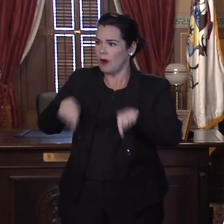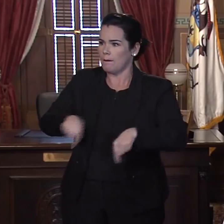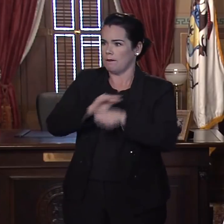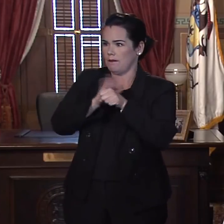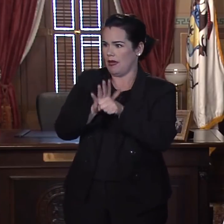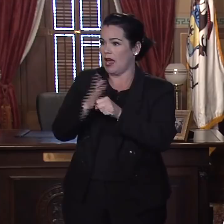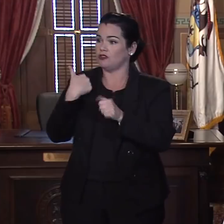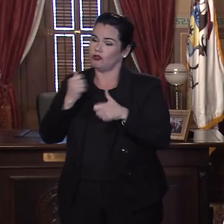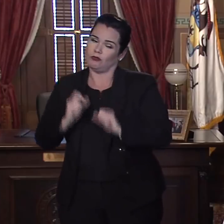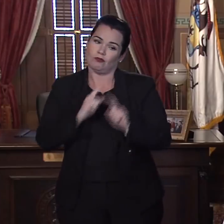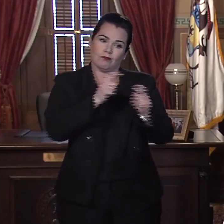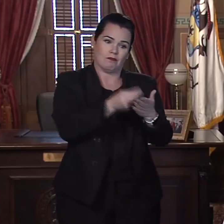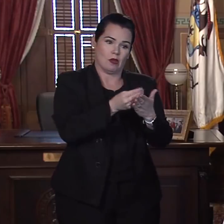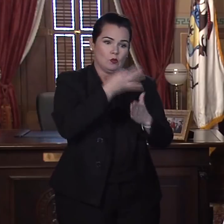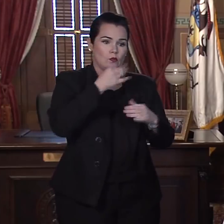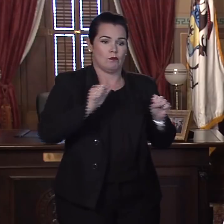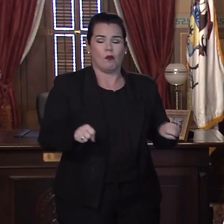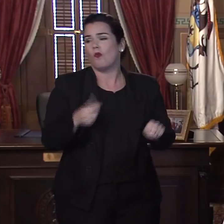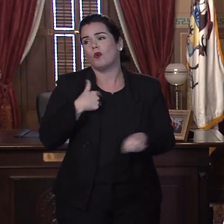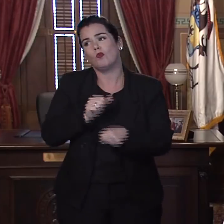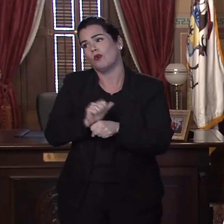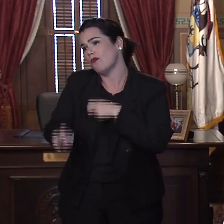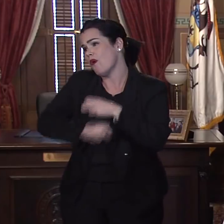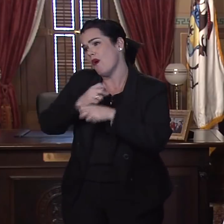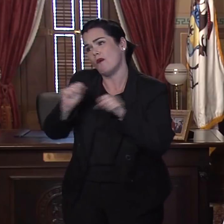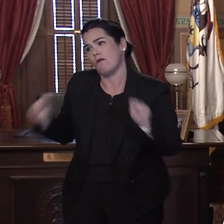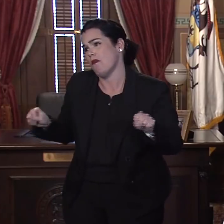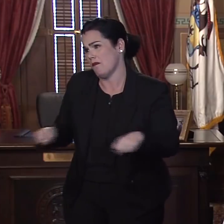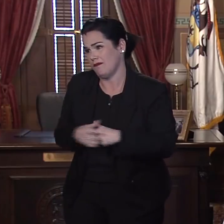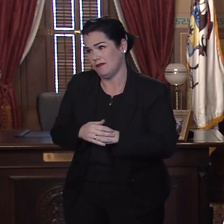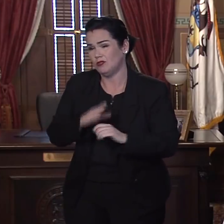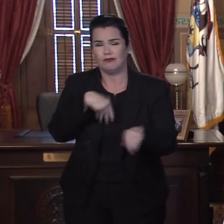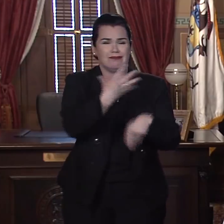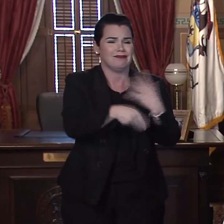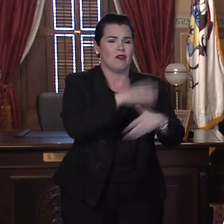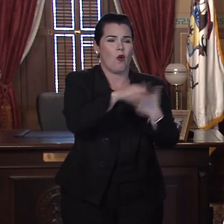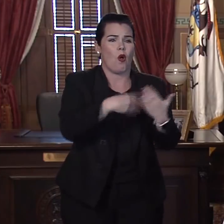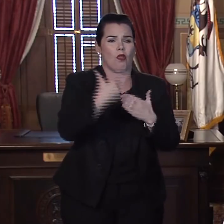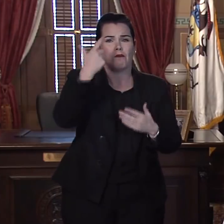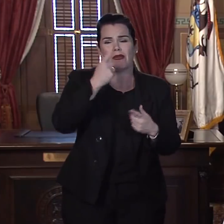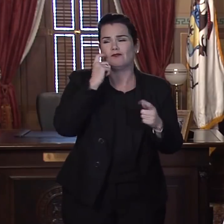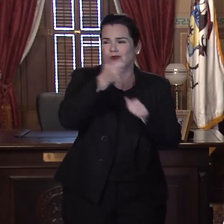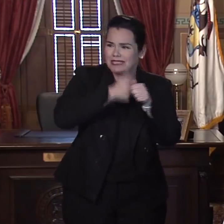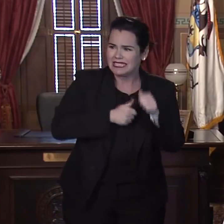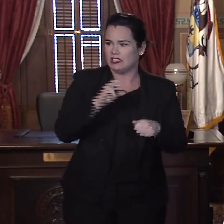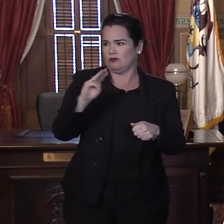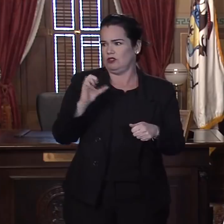possible. And so we're working as hard as possible to make sure every Michigander gets the benefits they deserve.